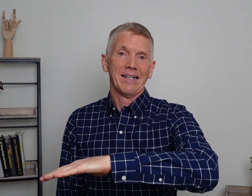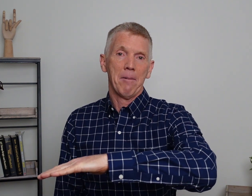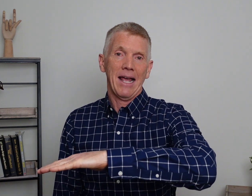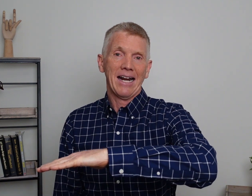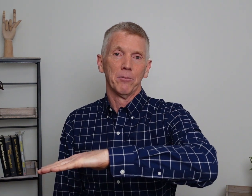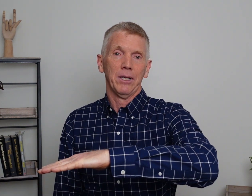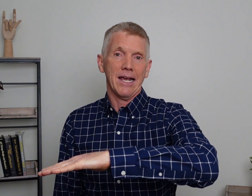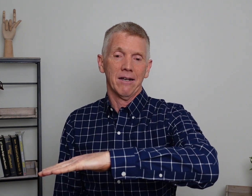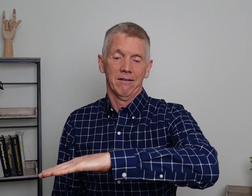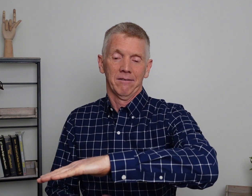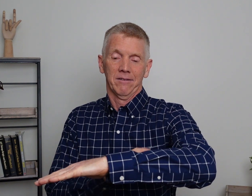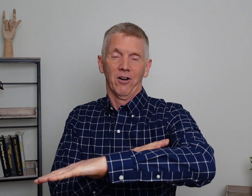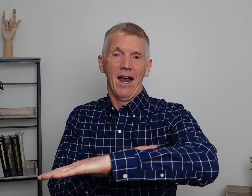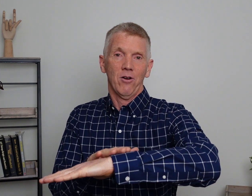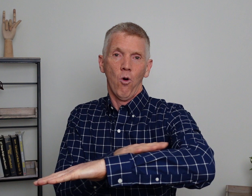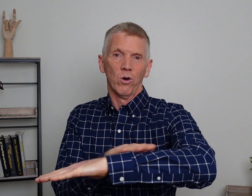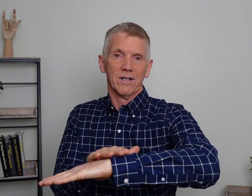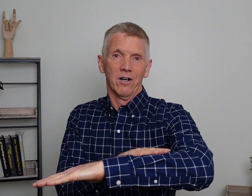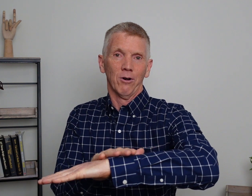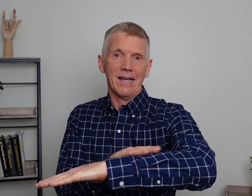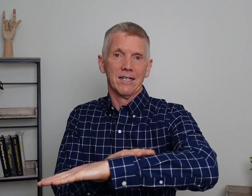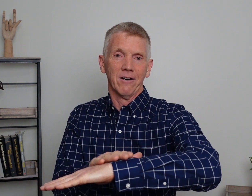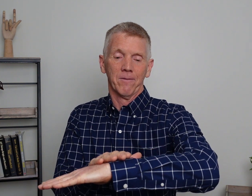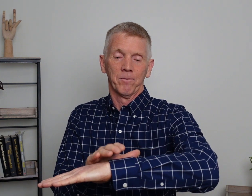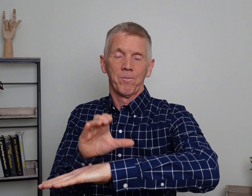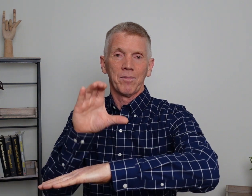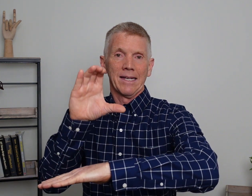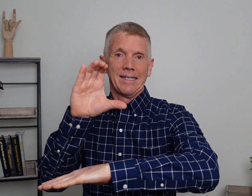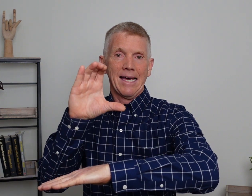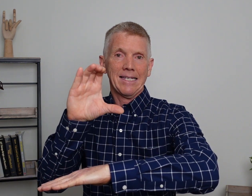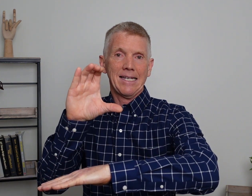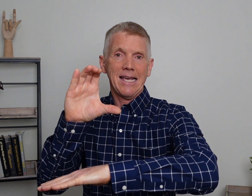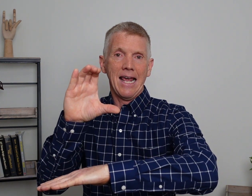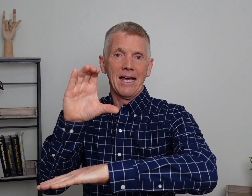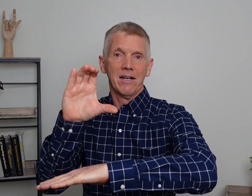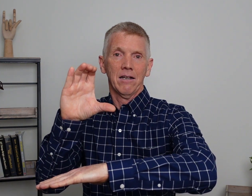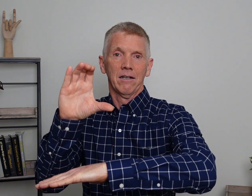non-dominant hand in a plane, right? Horizon here. Take a C hand,